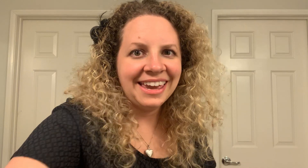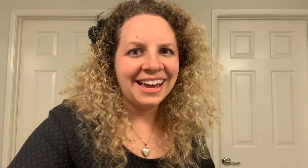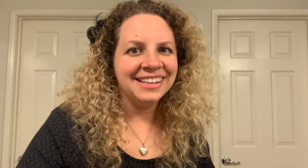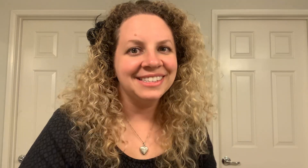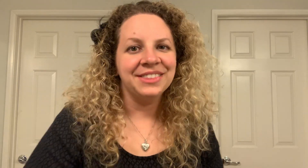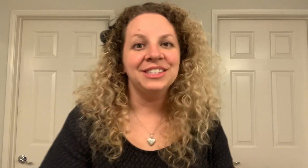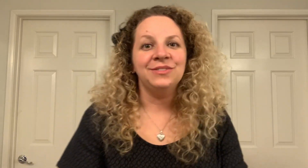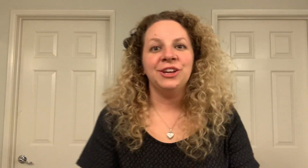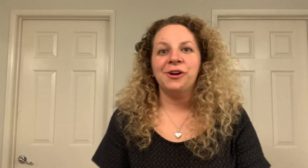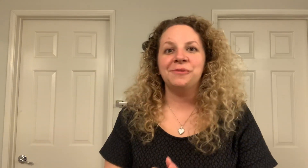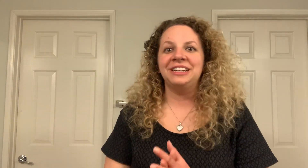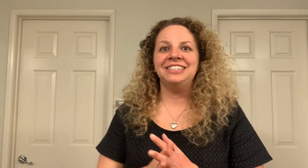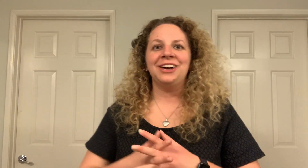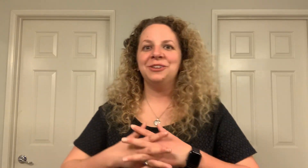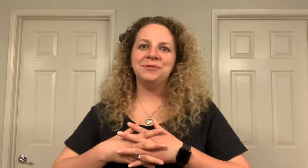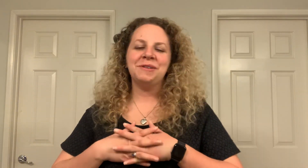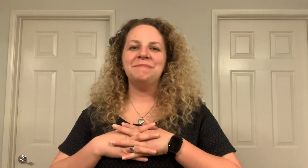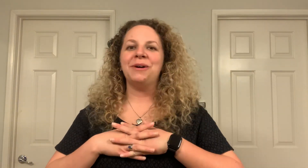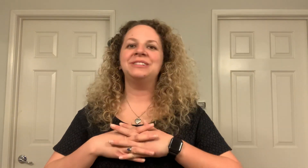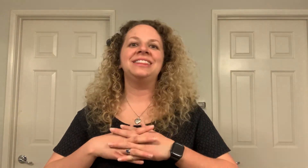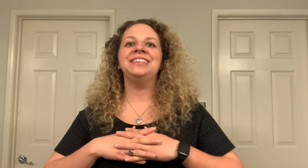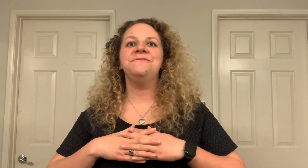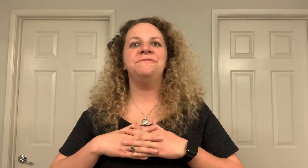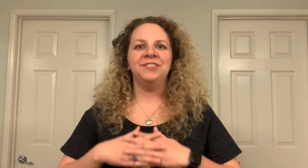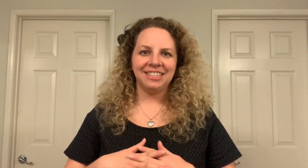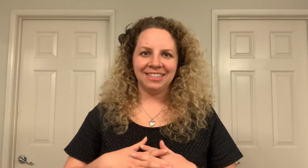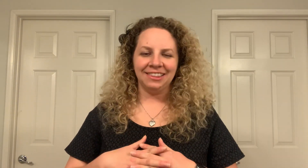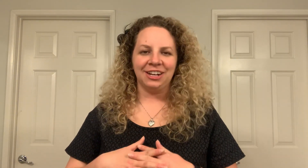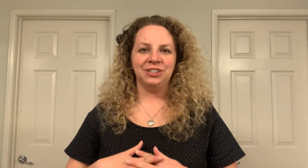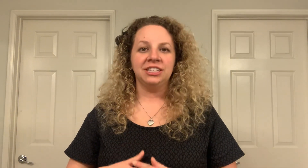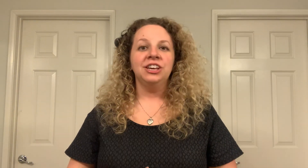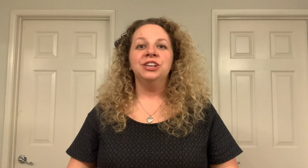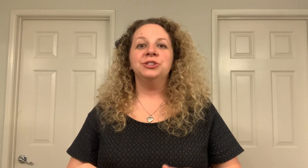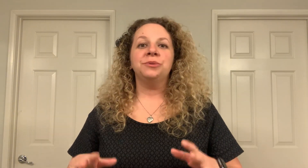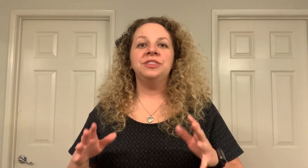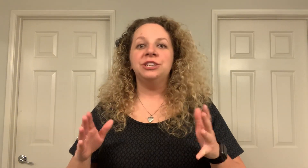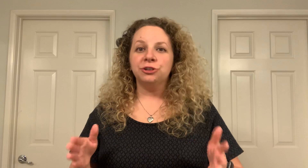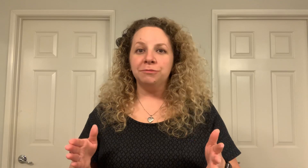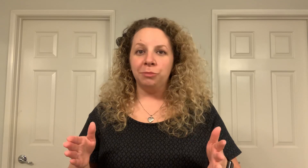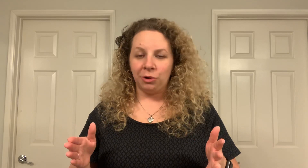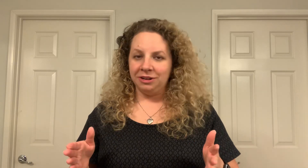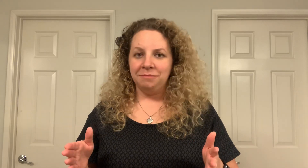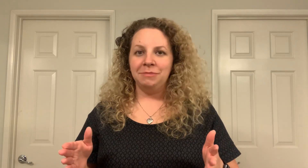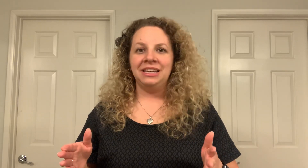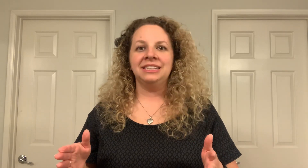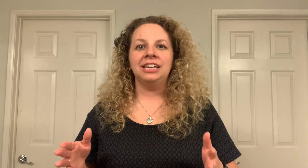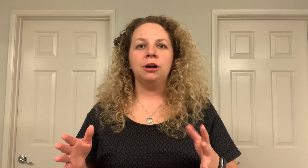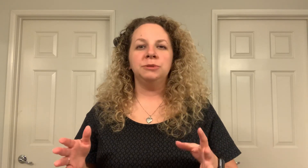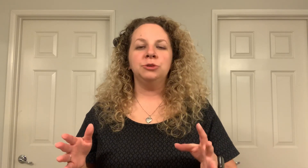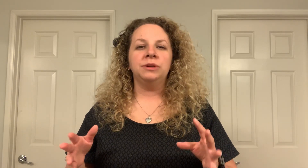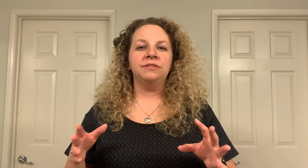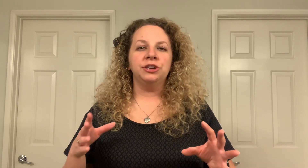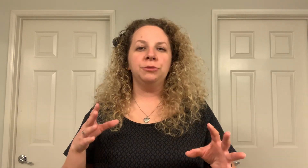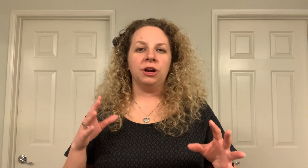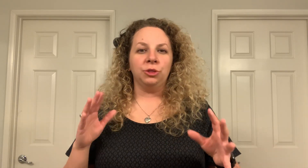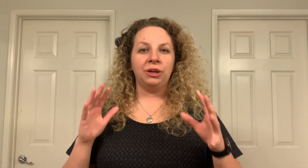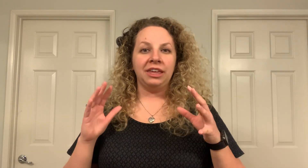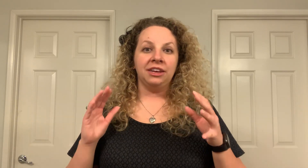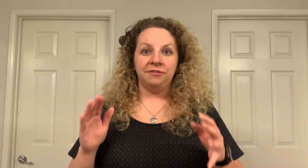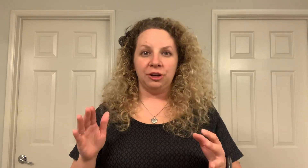Hey guys, in this video I want to tell you about the fist letters. So these are important because it helps you whenever you are looking at a